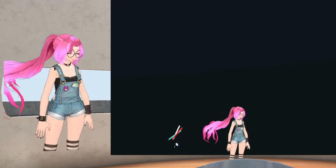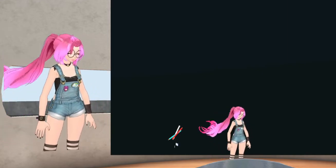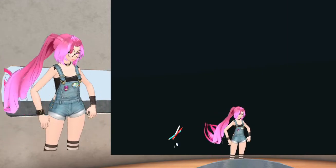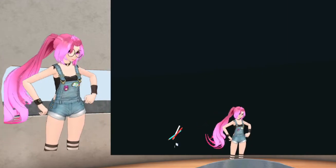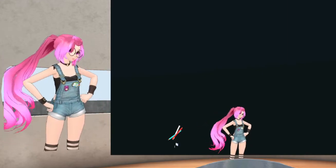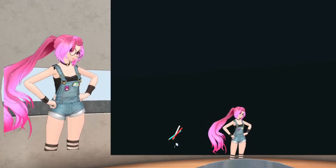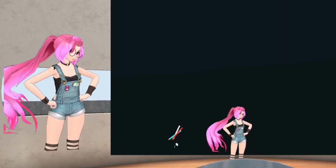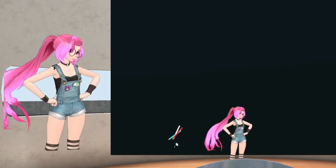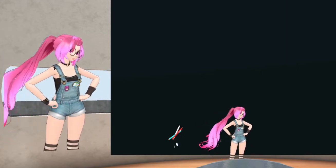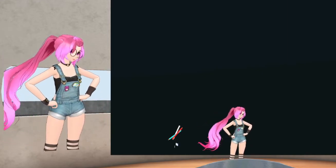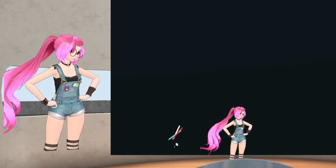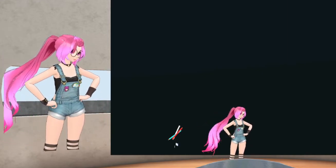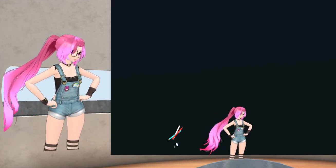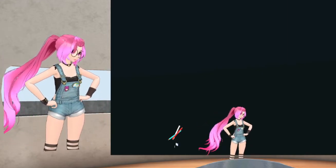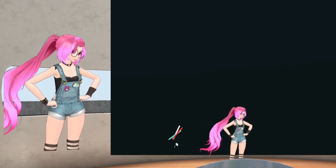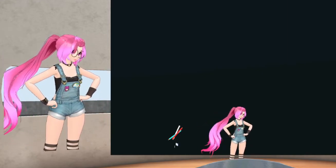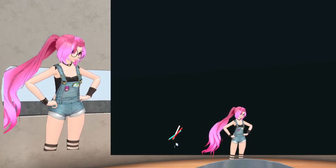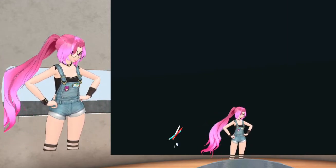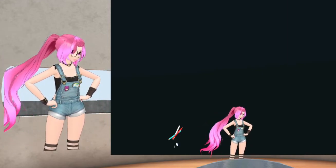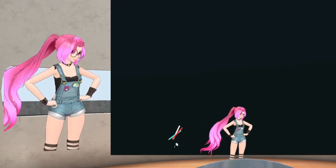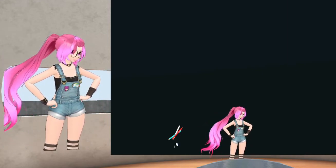word means.